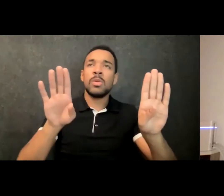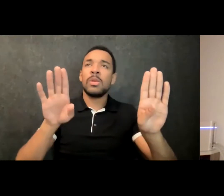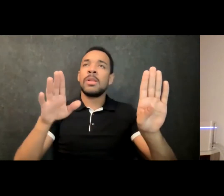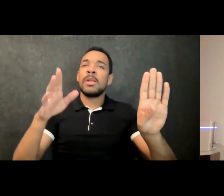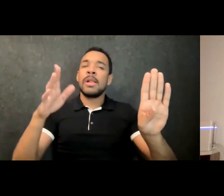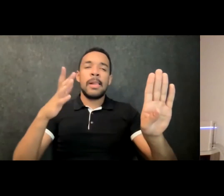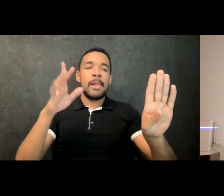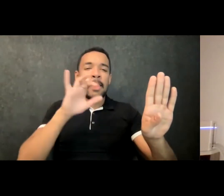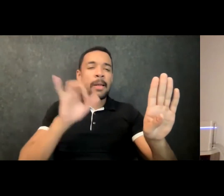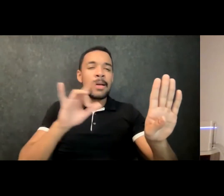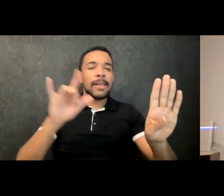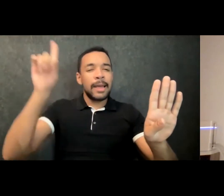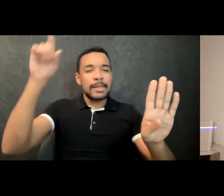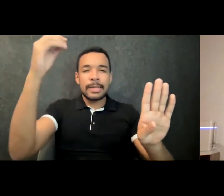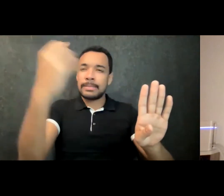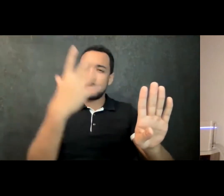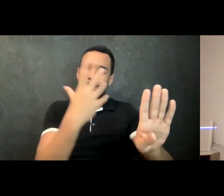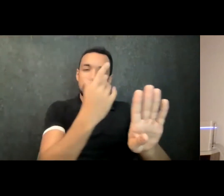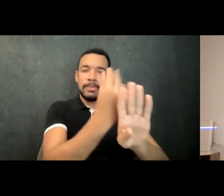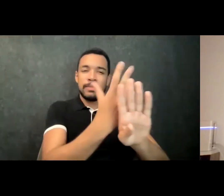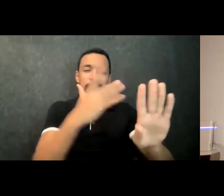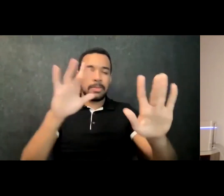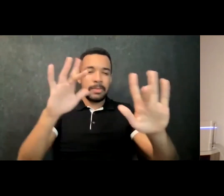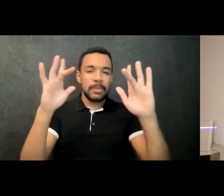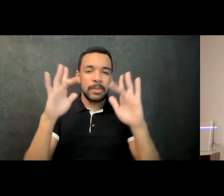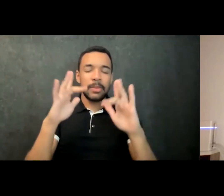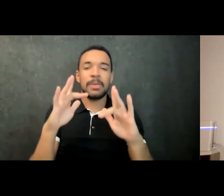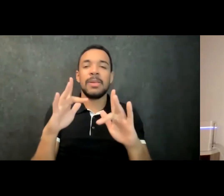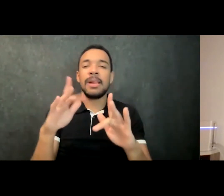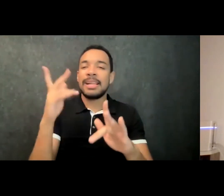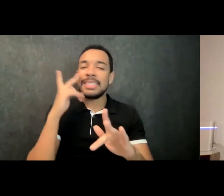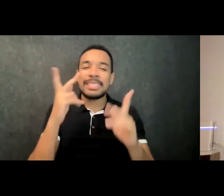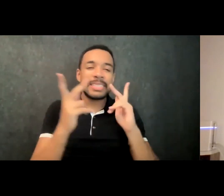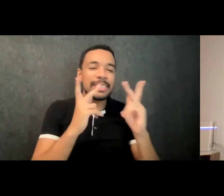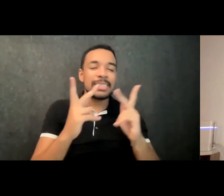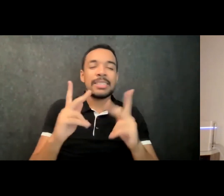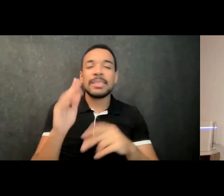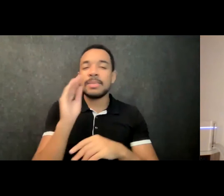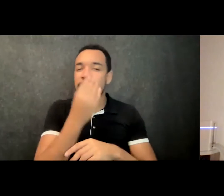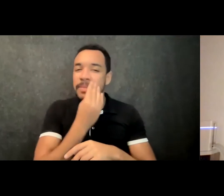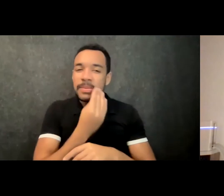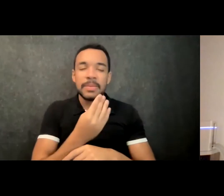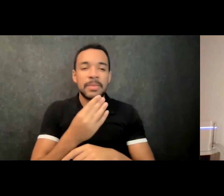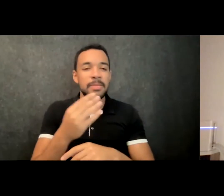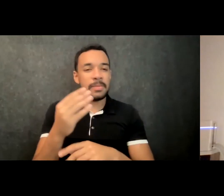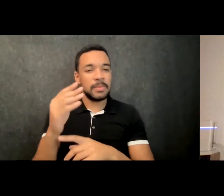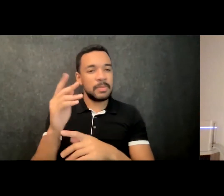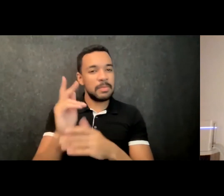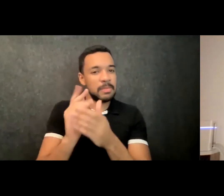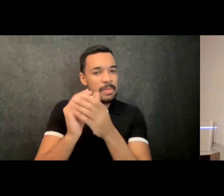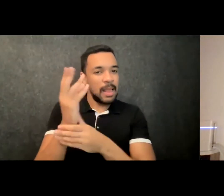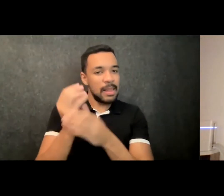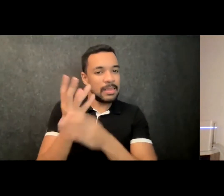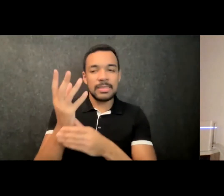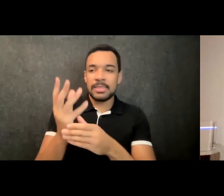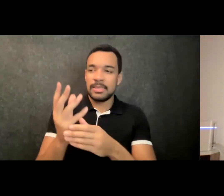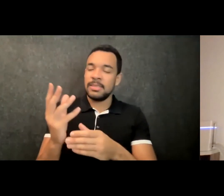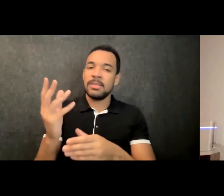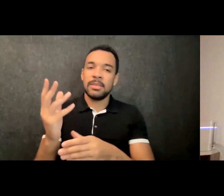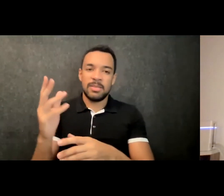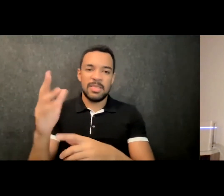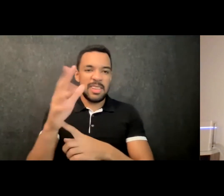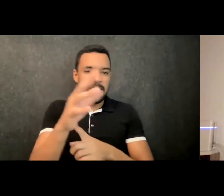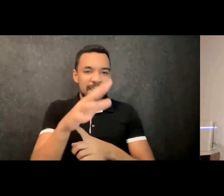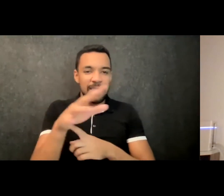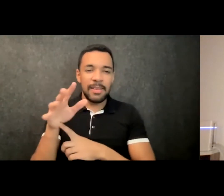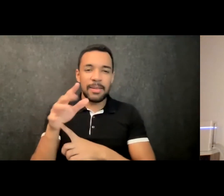unfolding out of pots, the friendliness of broadleaf plants. Fleetwood Mac on the speakers, record players, songs you know